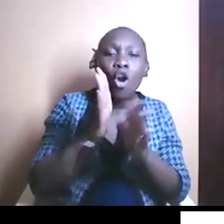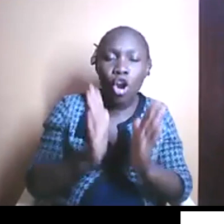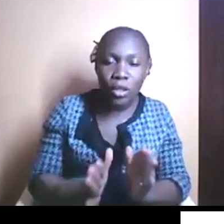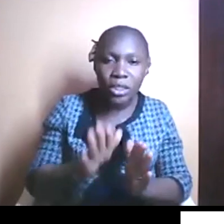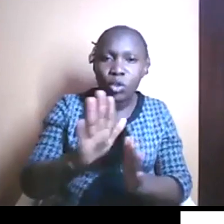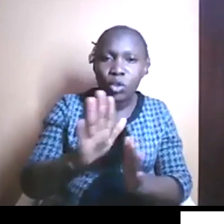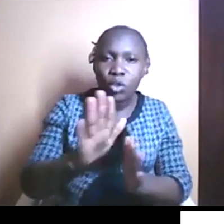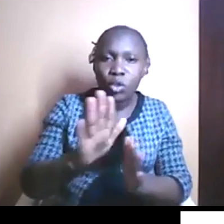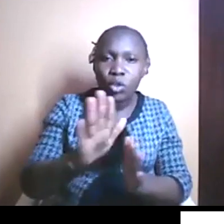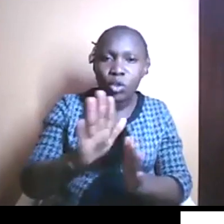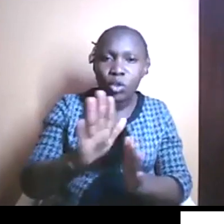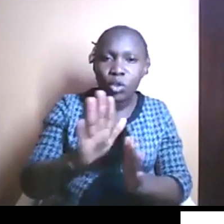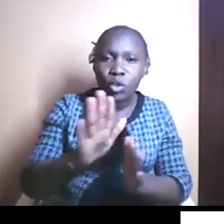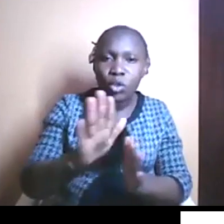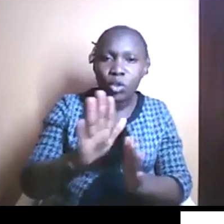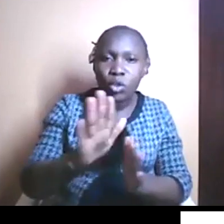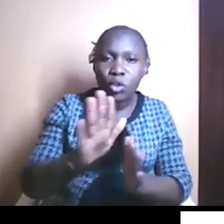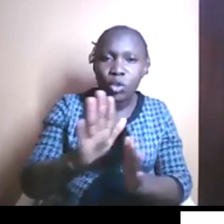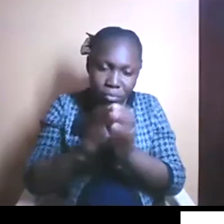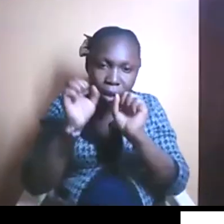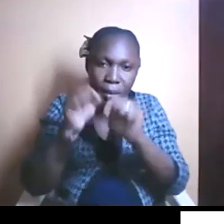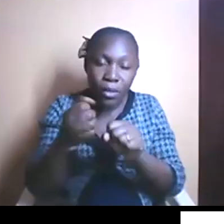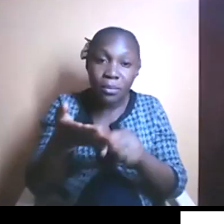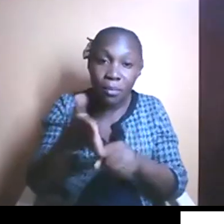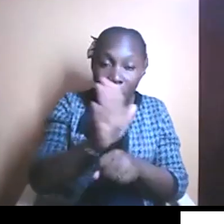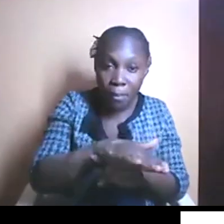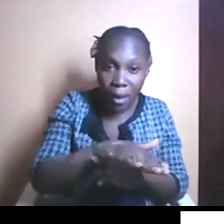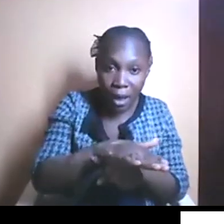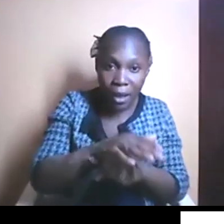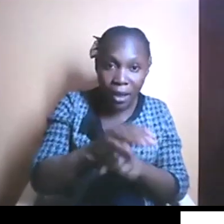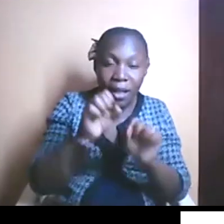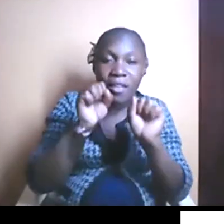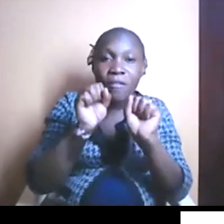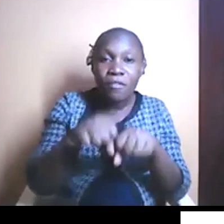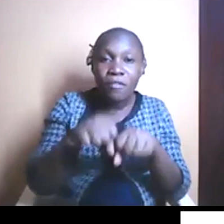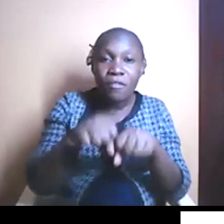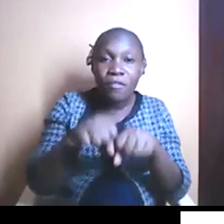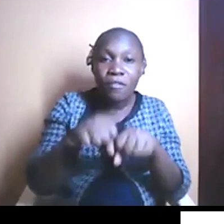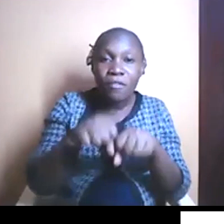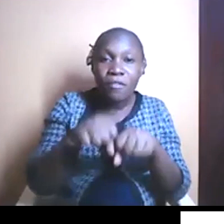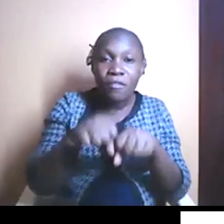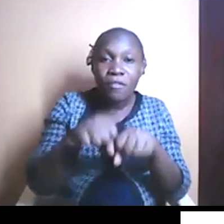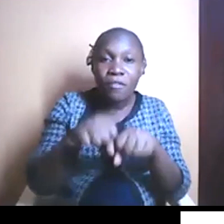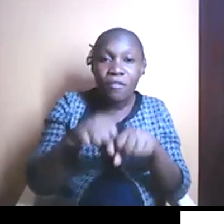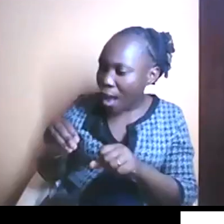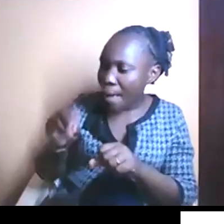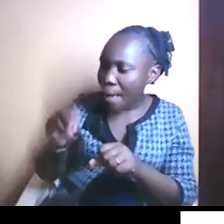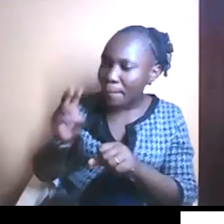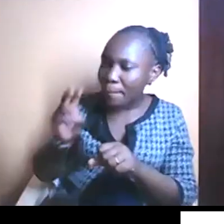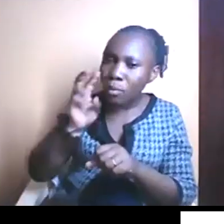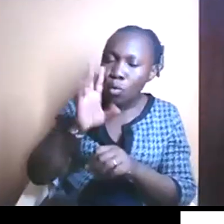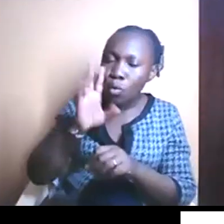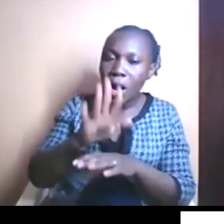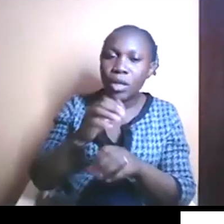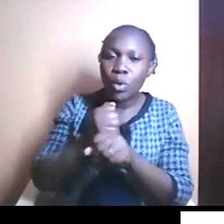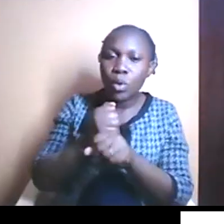your enthusiasm, if you can map out your career at where you began